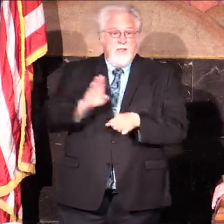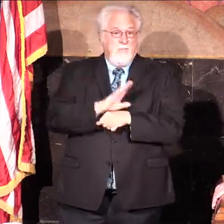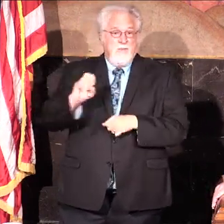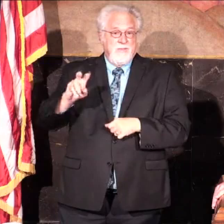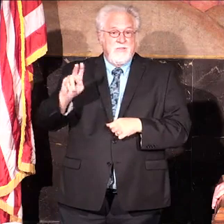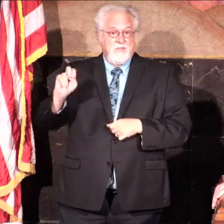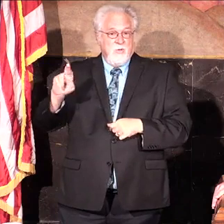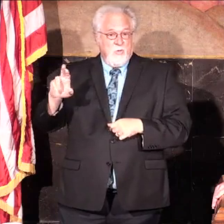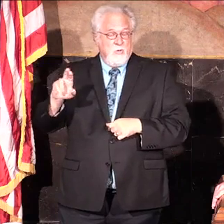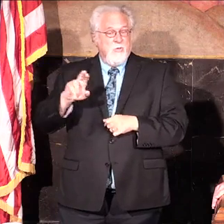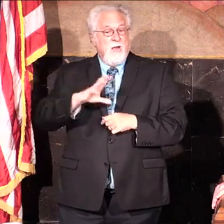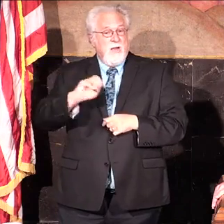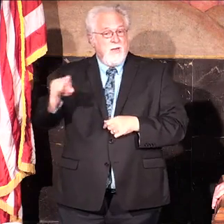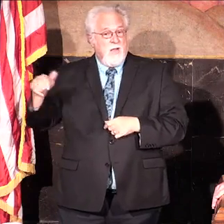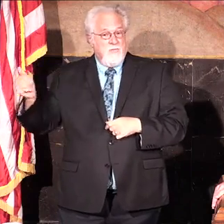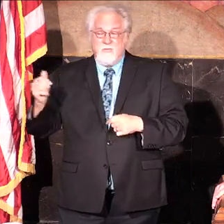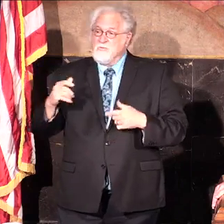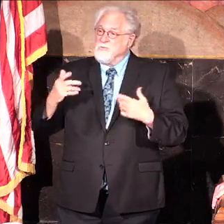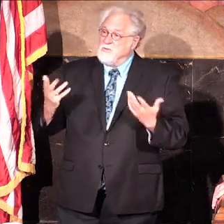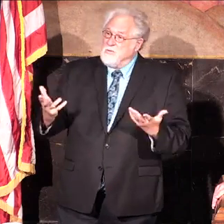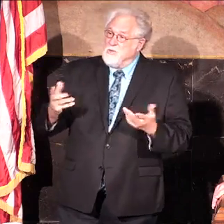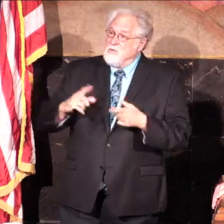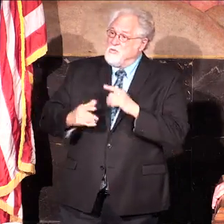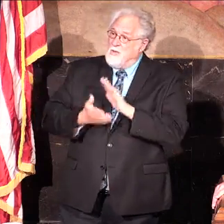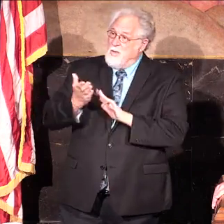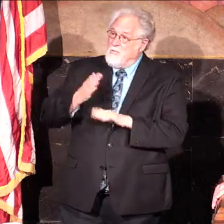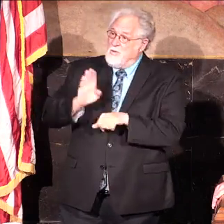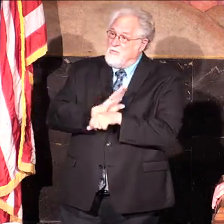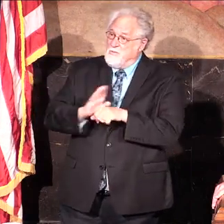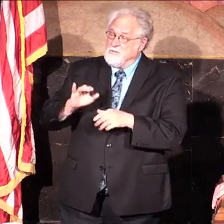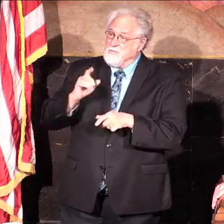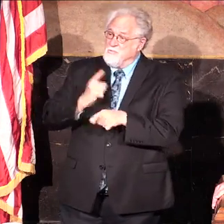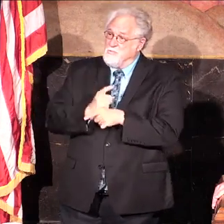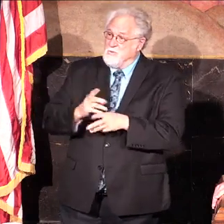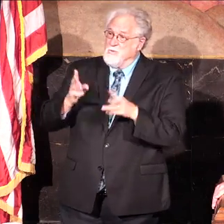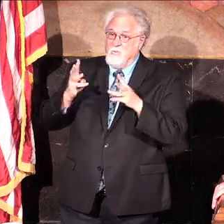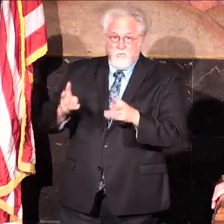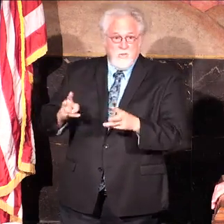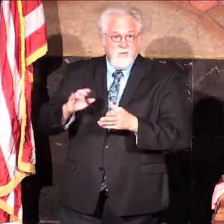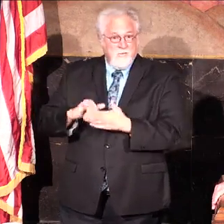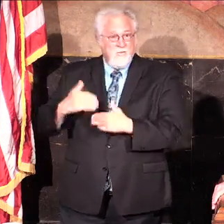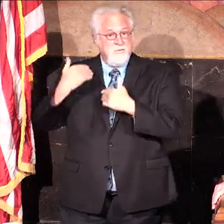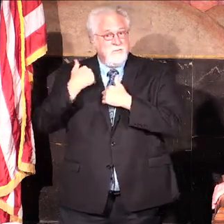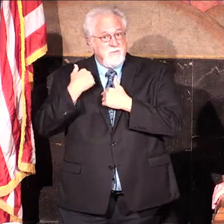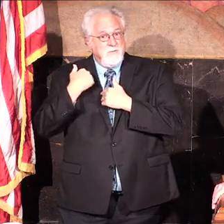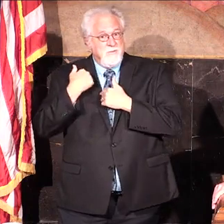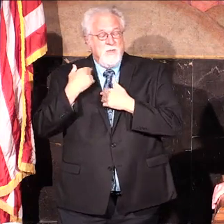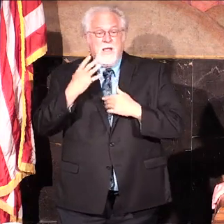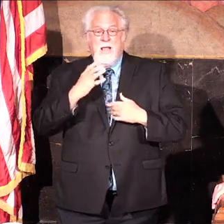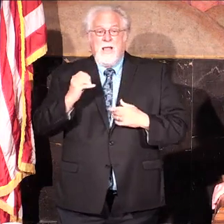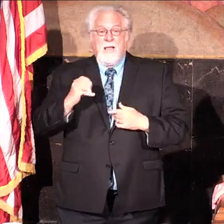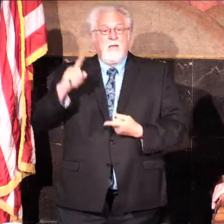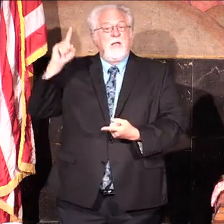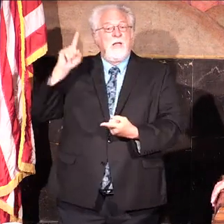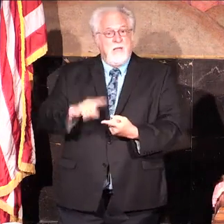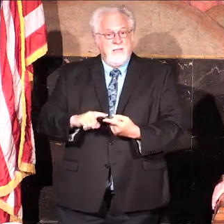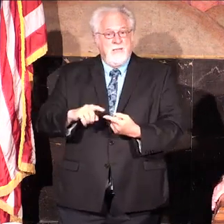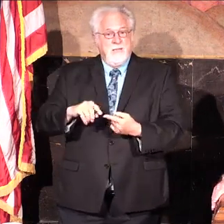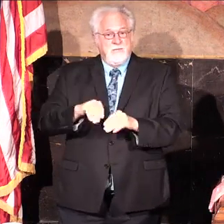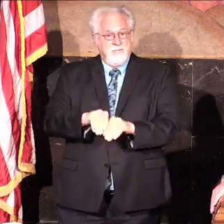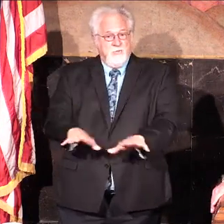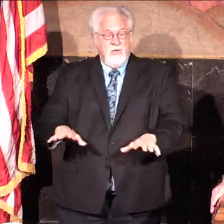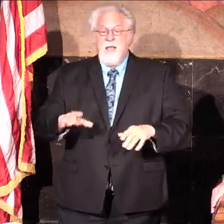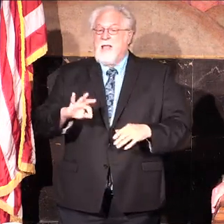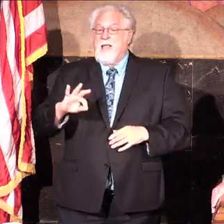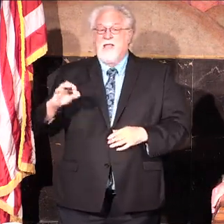others to operate their businesses in a way that's responsible and that will cut down the transmission. And if